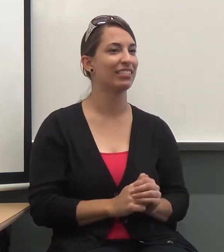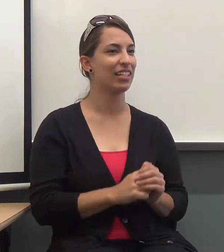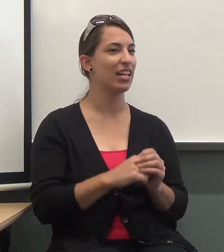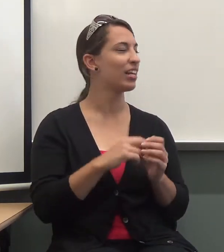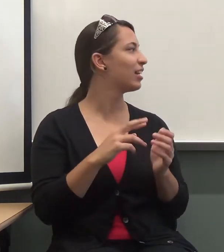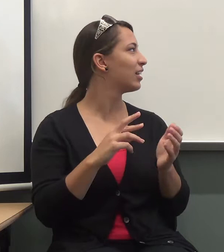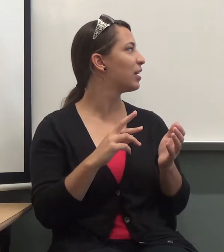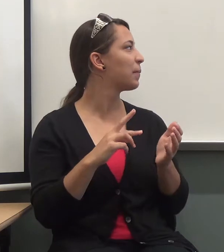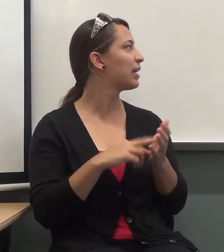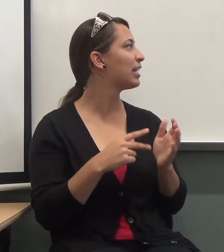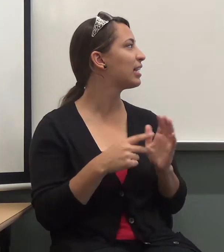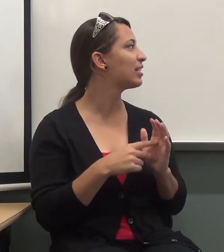So the meanings connect.